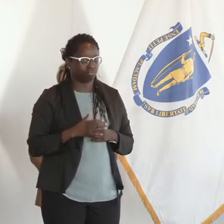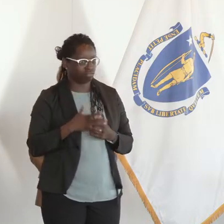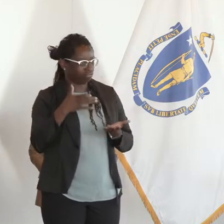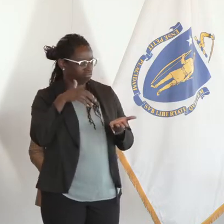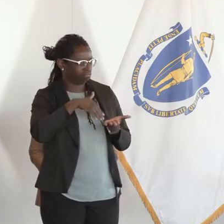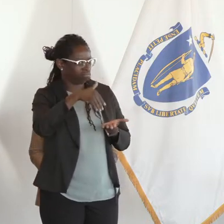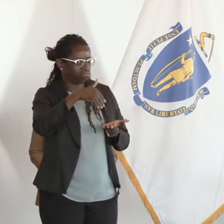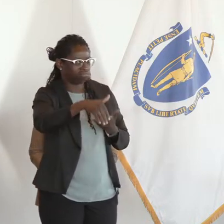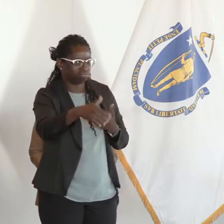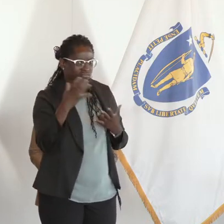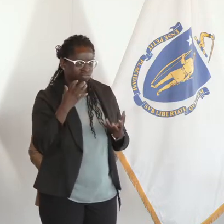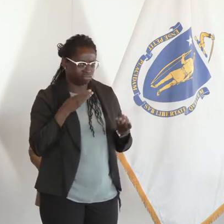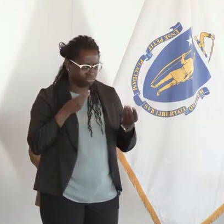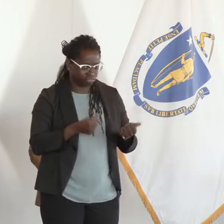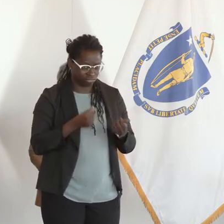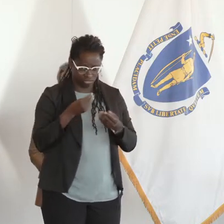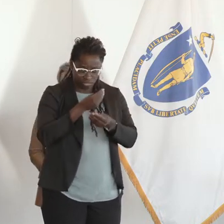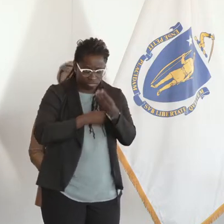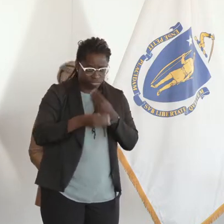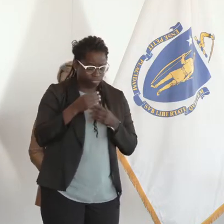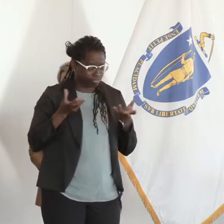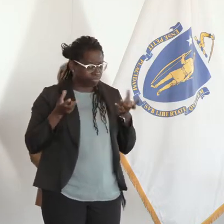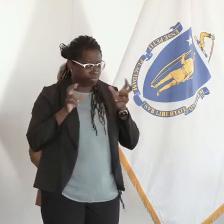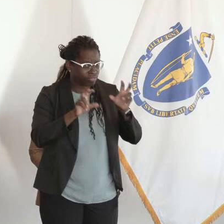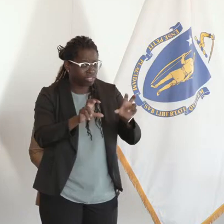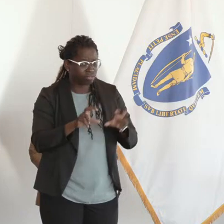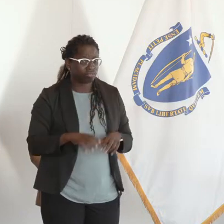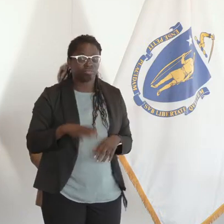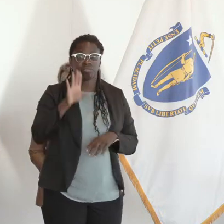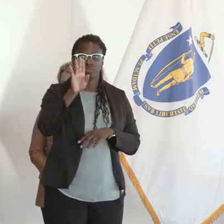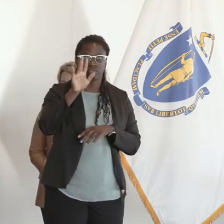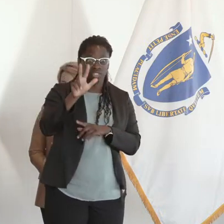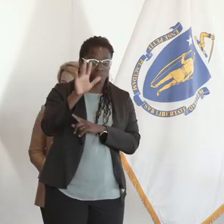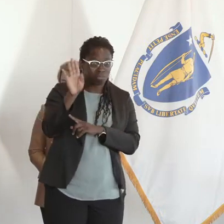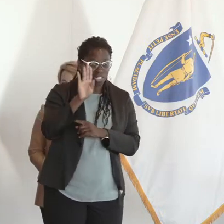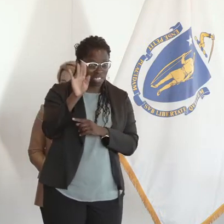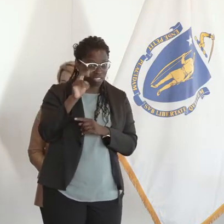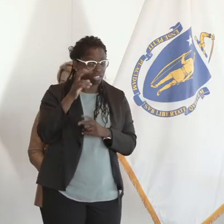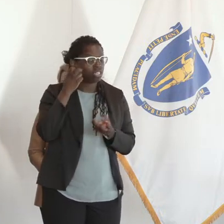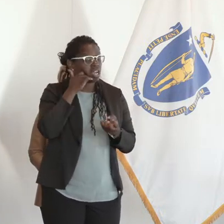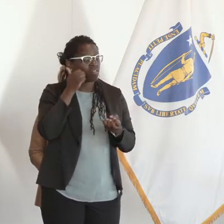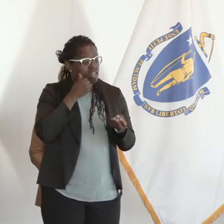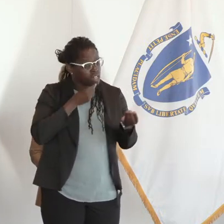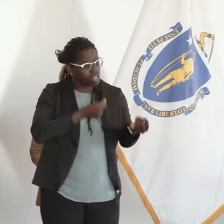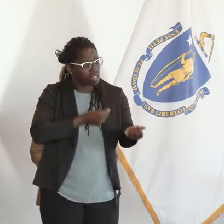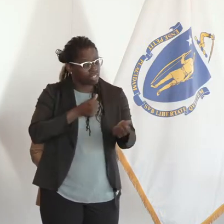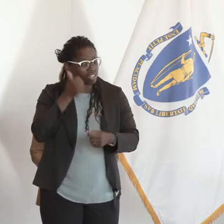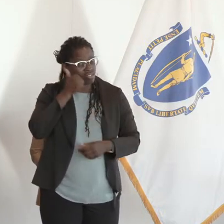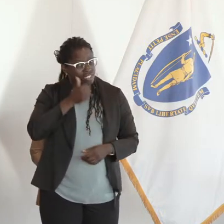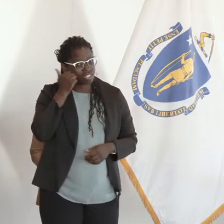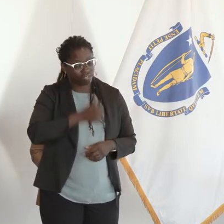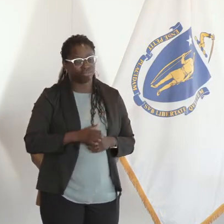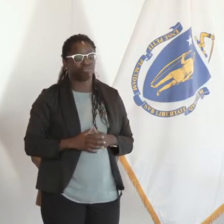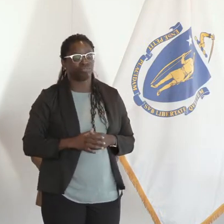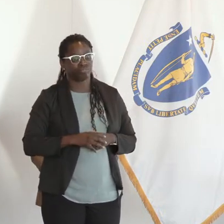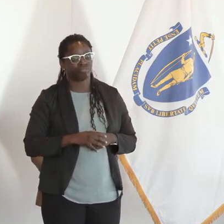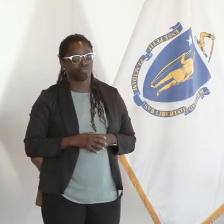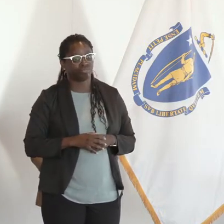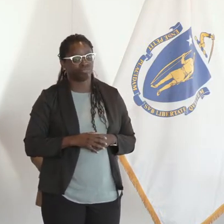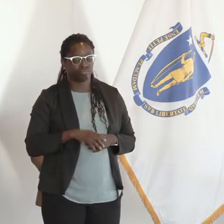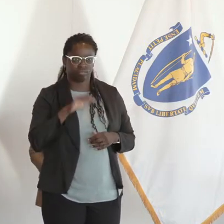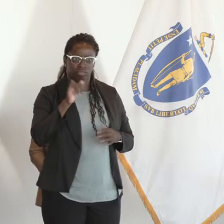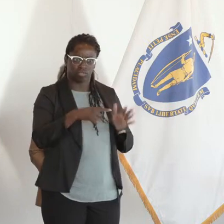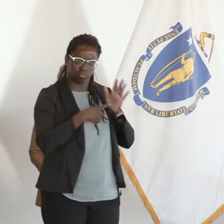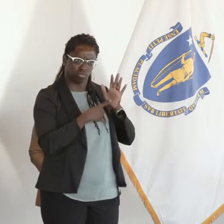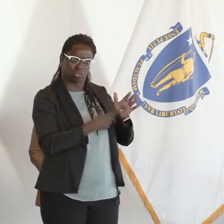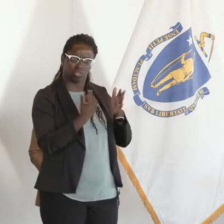almost $3 billion a day. And this conference is a testament to how New England and